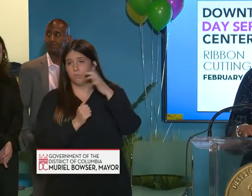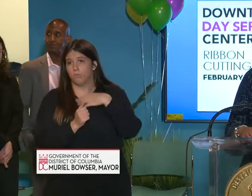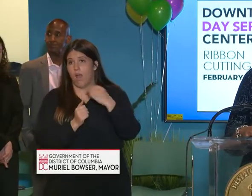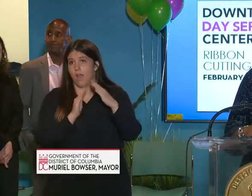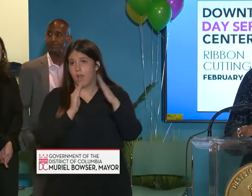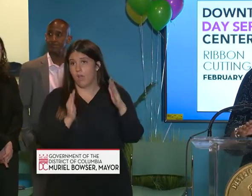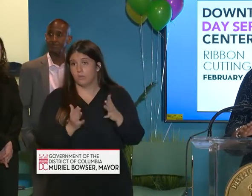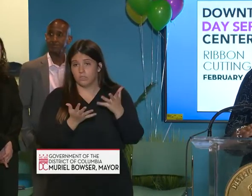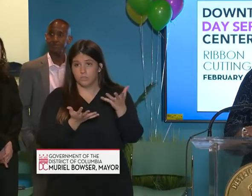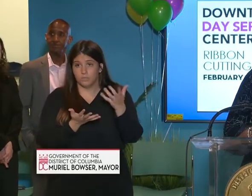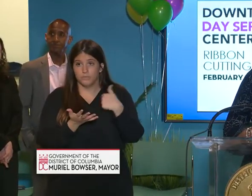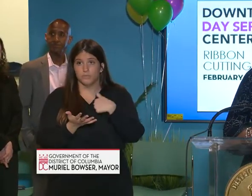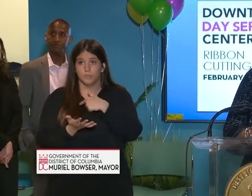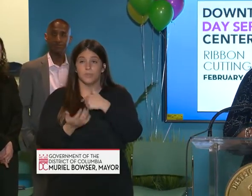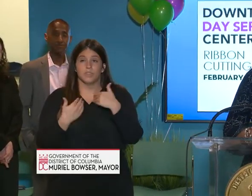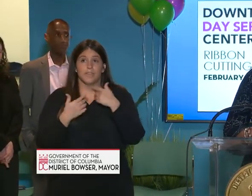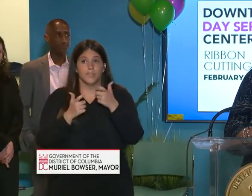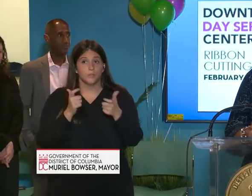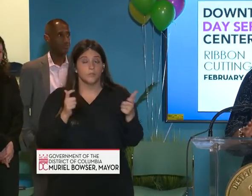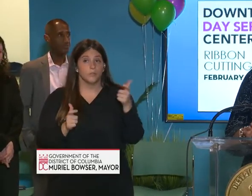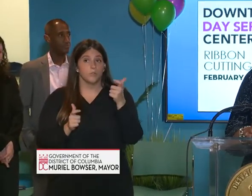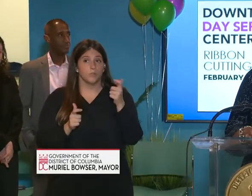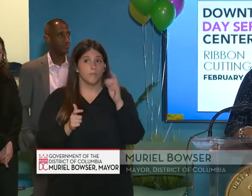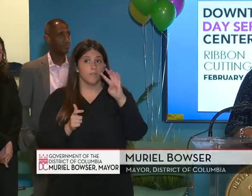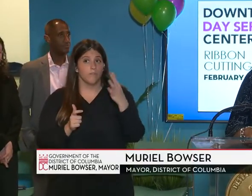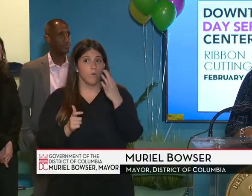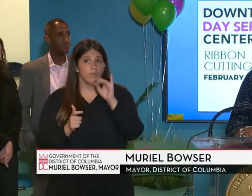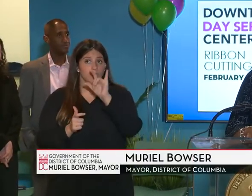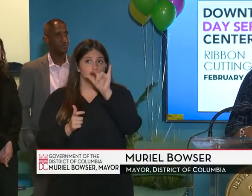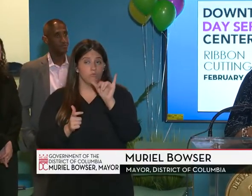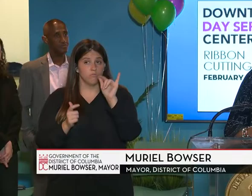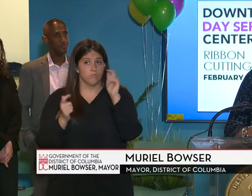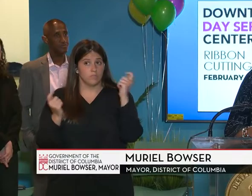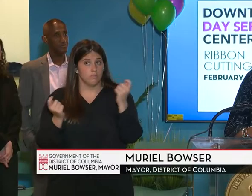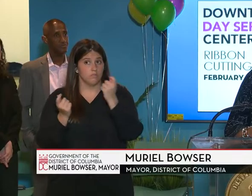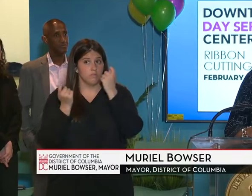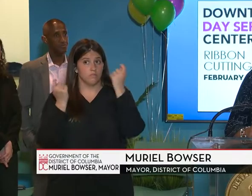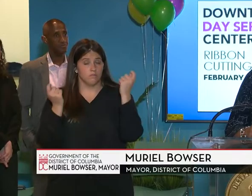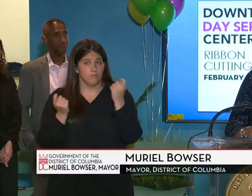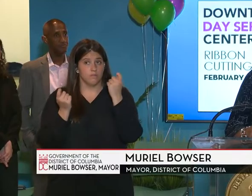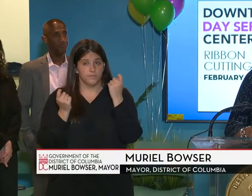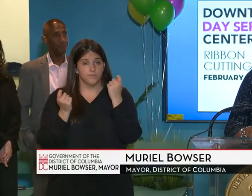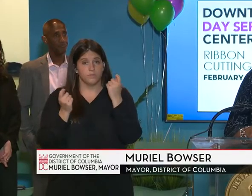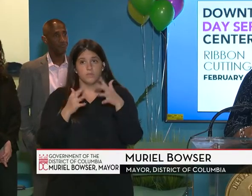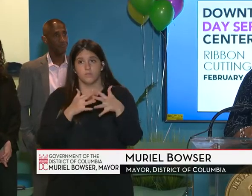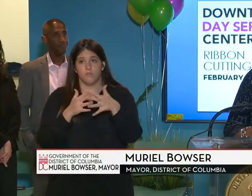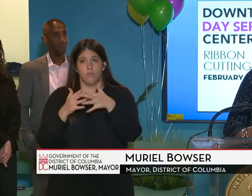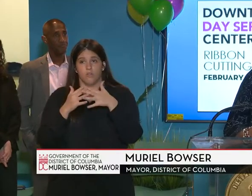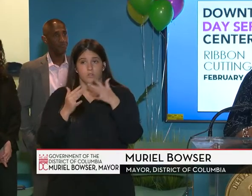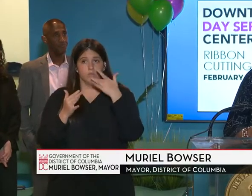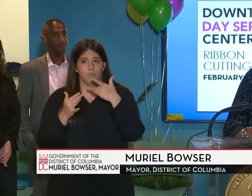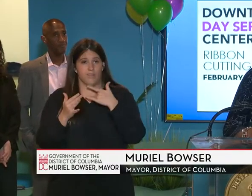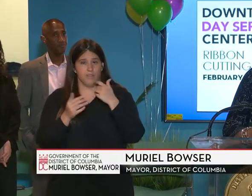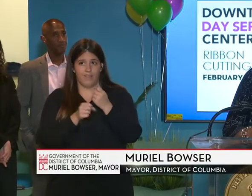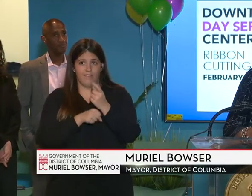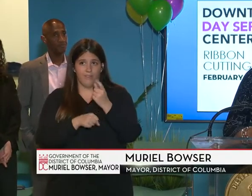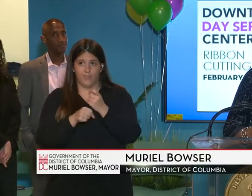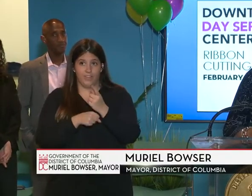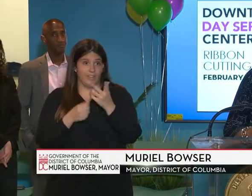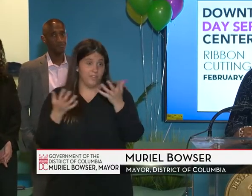know, however, we have a huge 4th of July to celebrate America's birthday every single